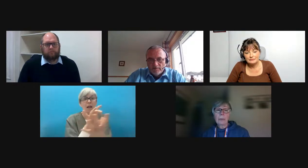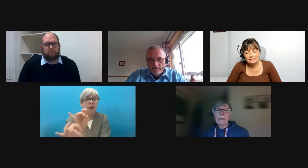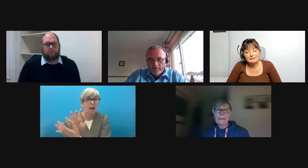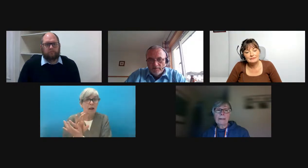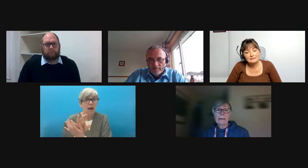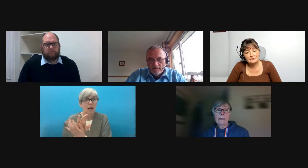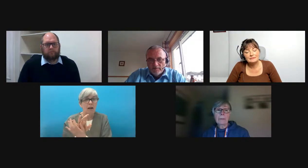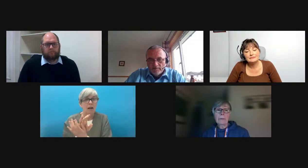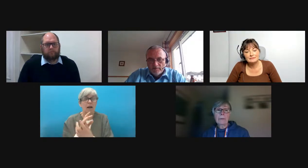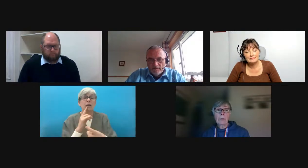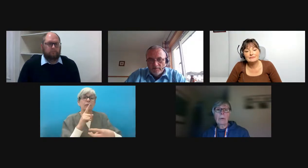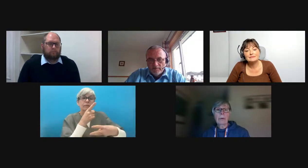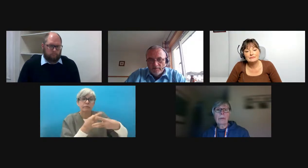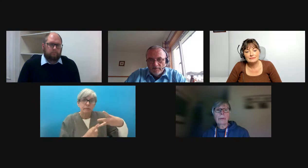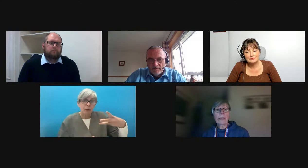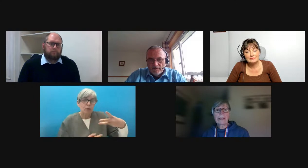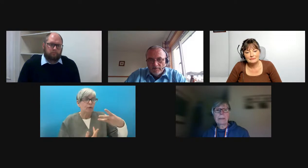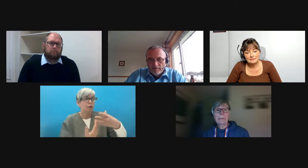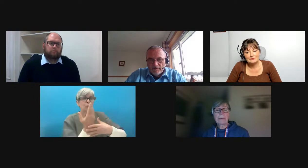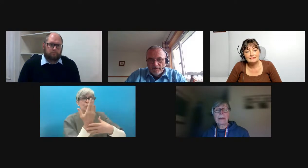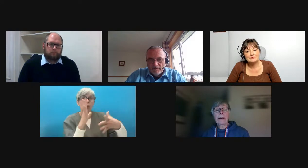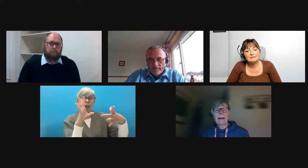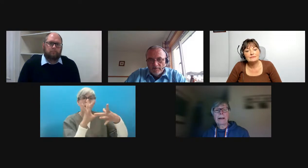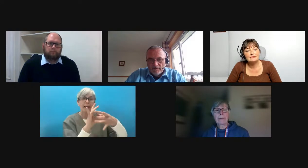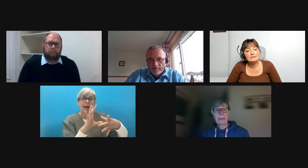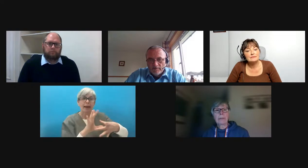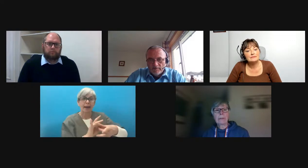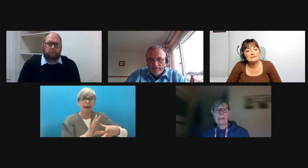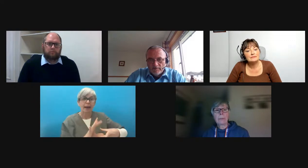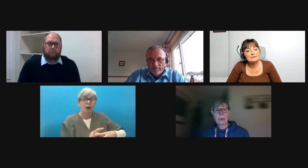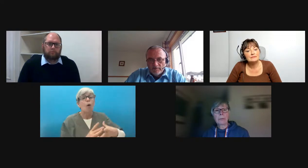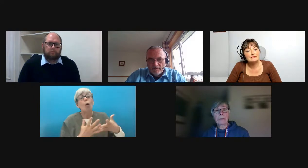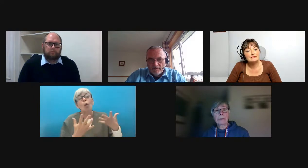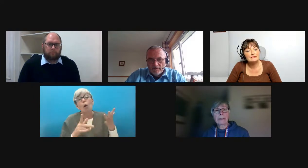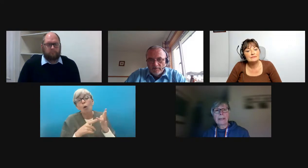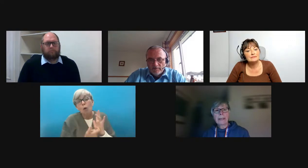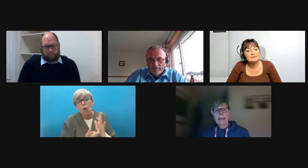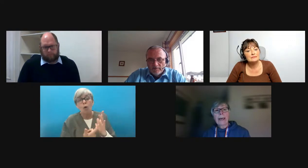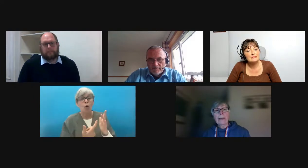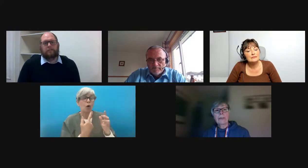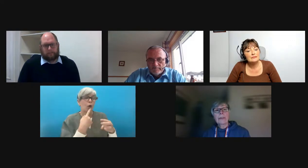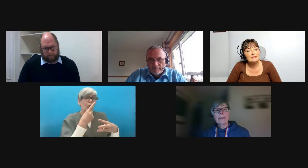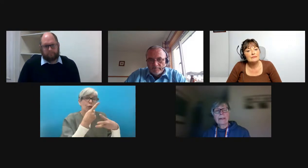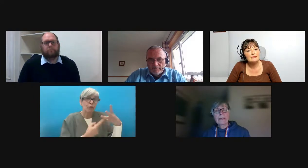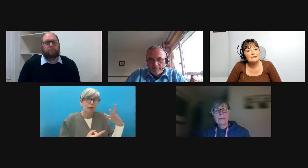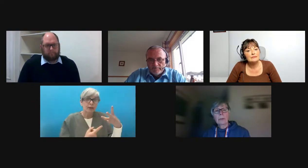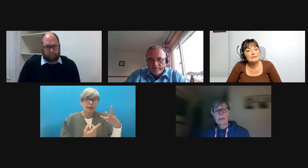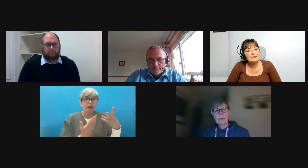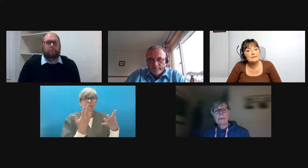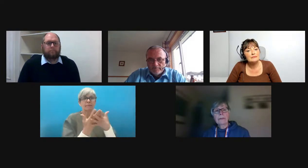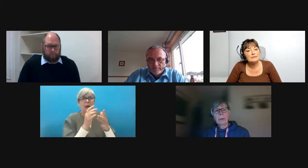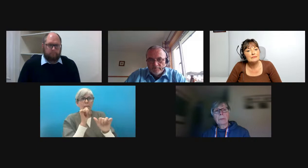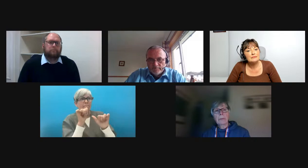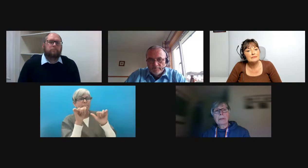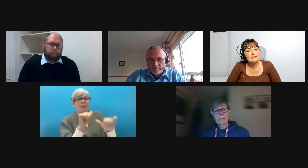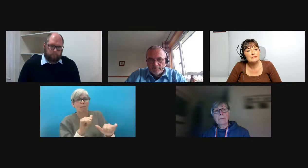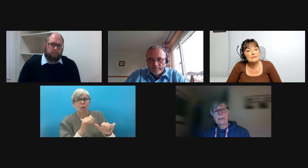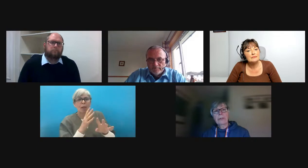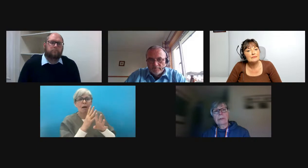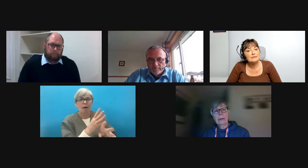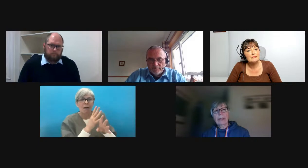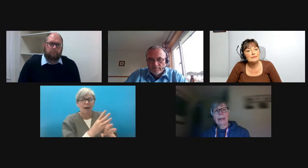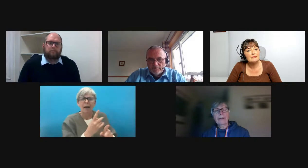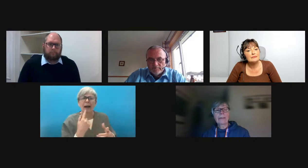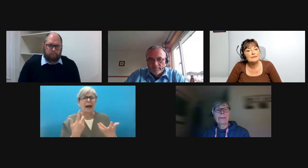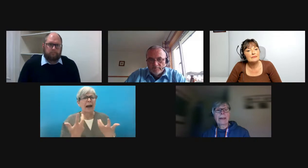new BSL clips or 3 clips that have been really popular. And to decide which ones are popular, we